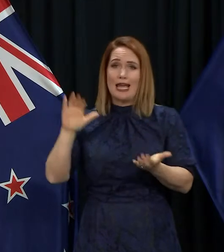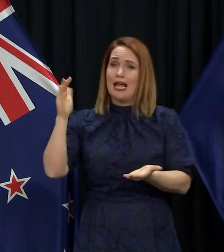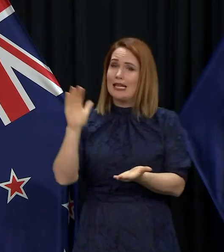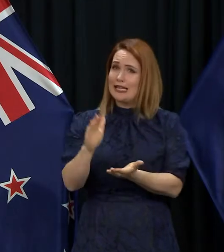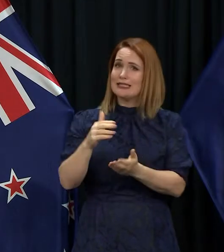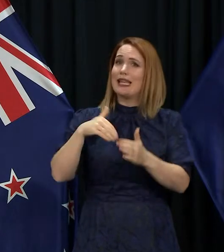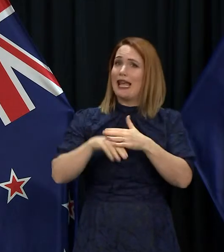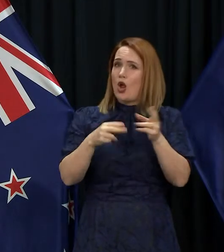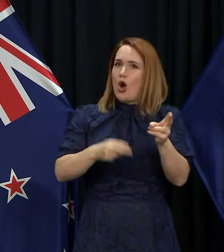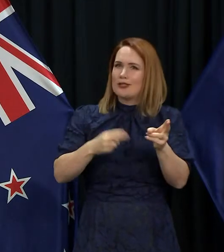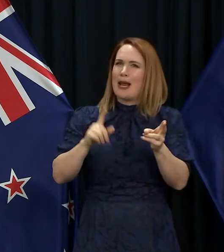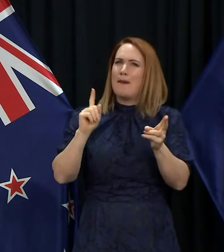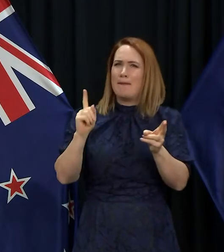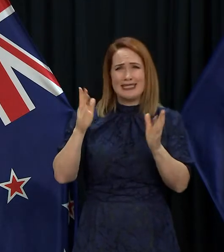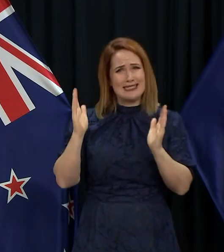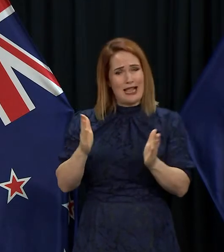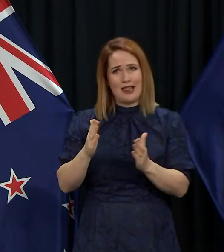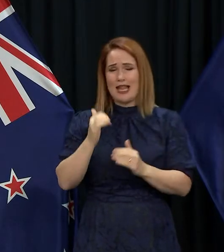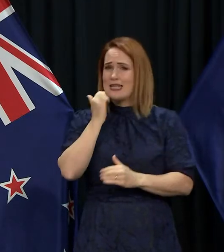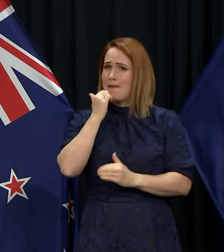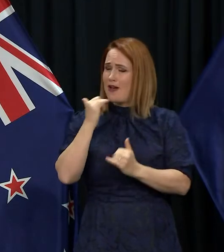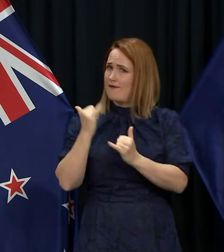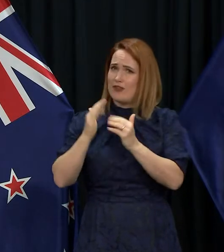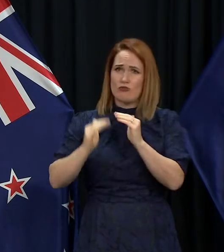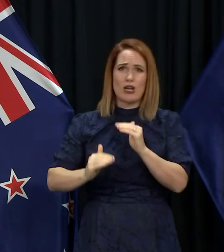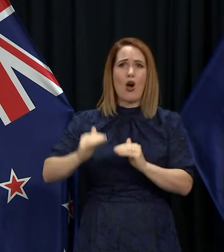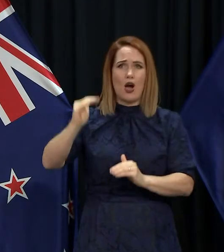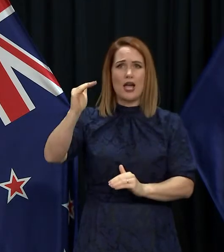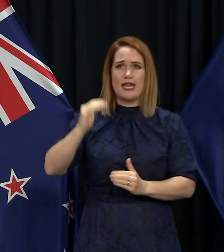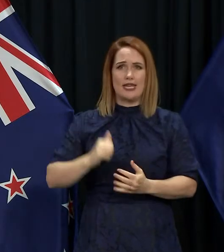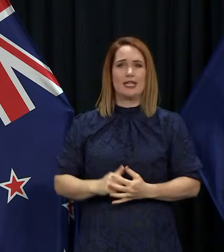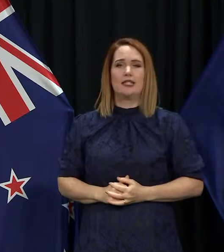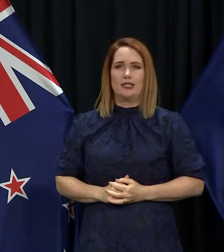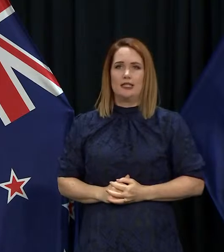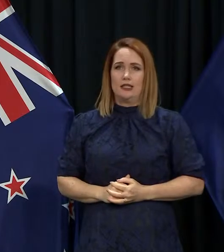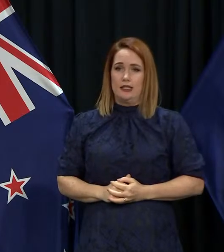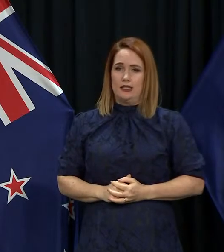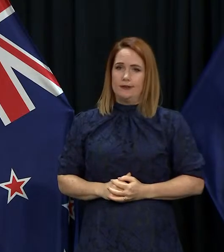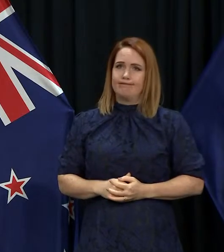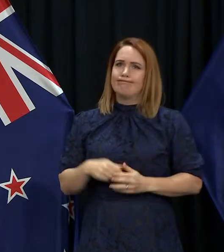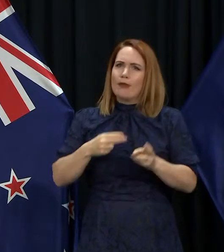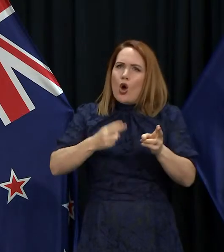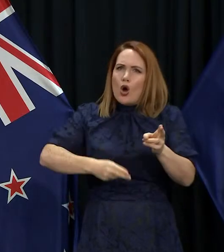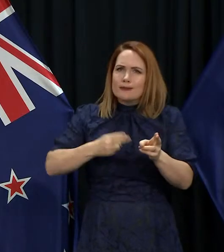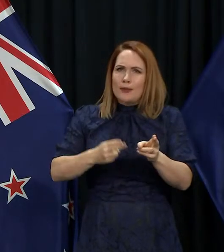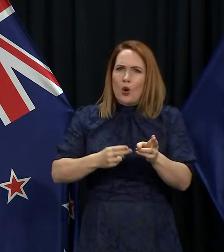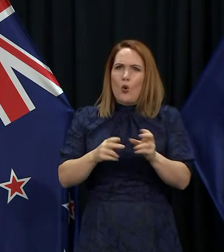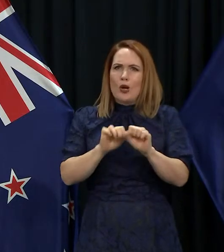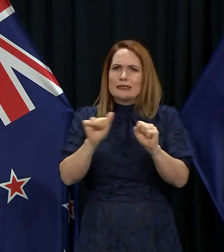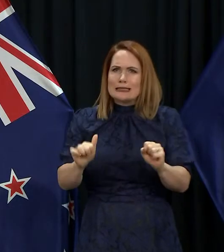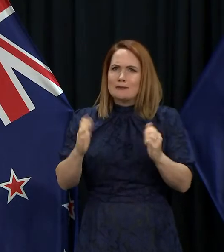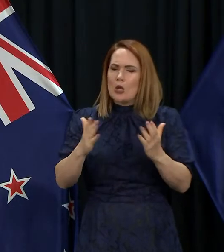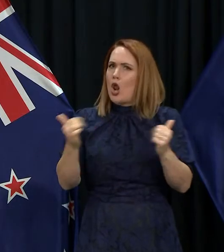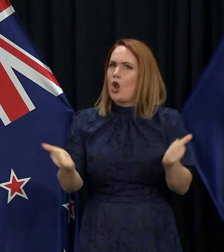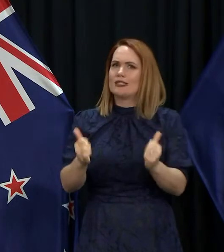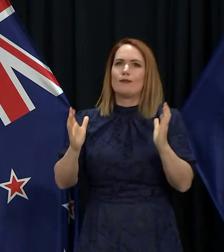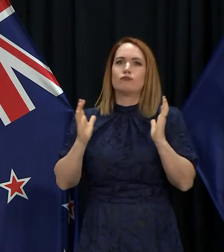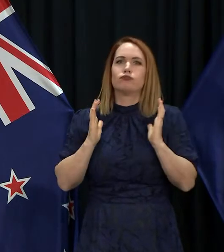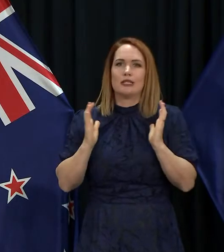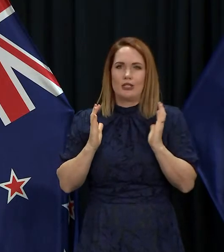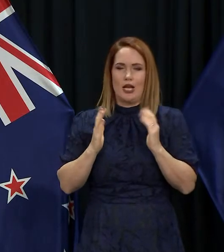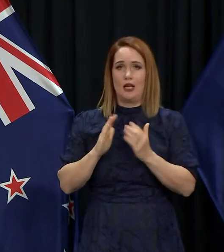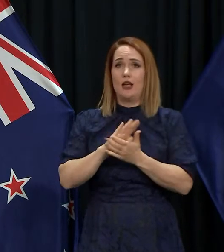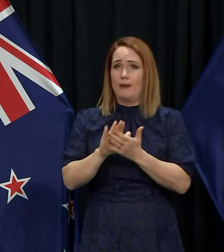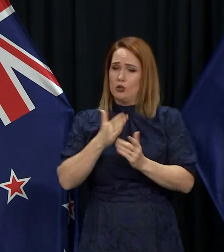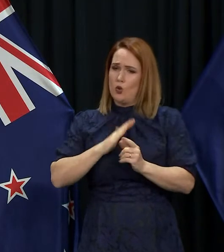it is off a high base. The numbers are still relatively high. The pressure on our system is still there. We want to make sure that we're in the best